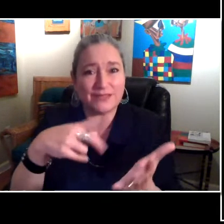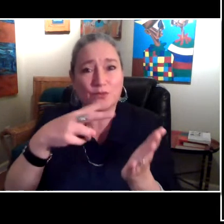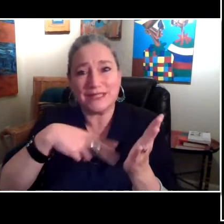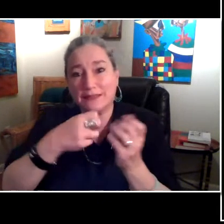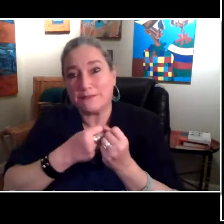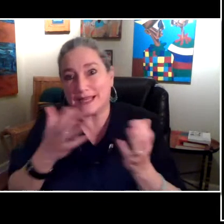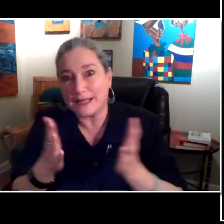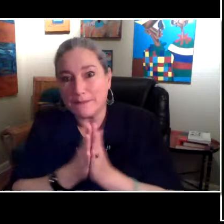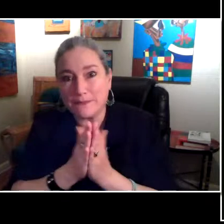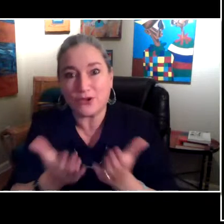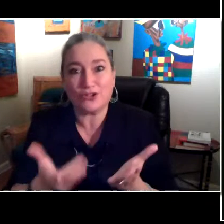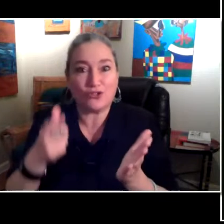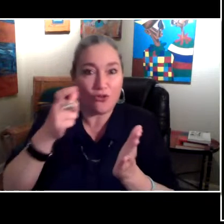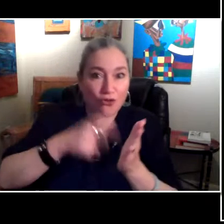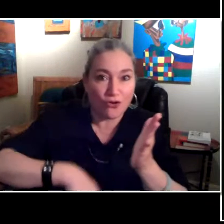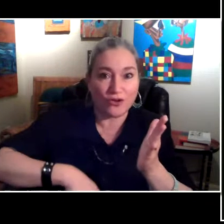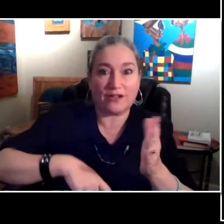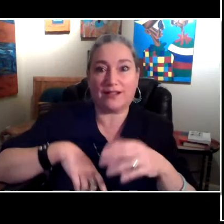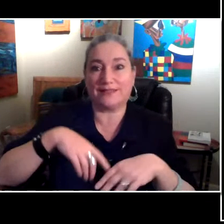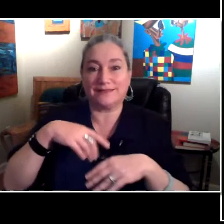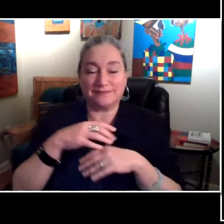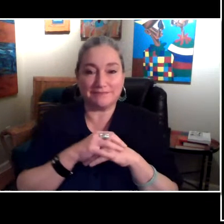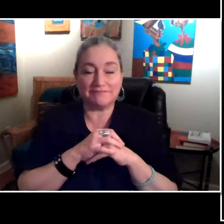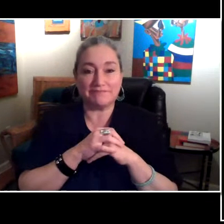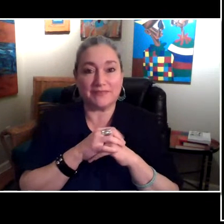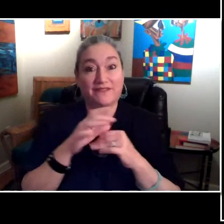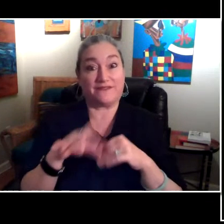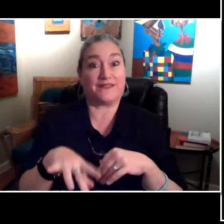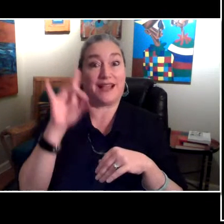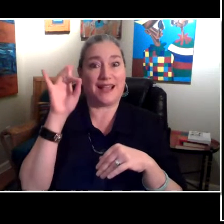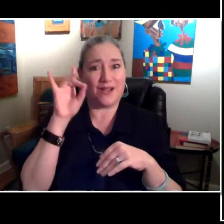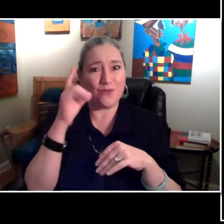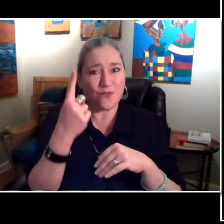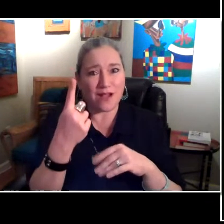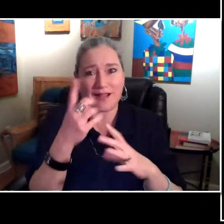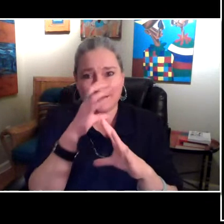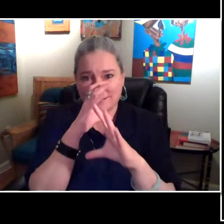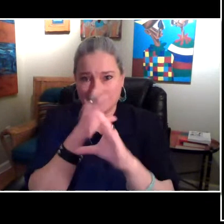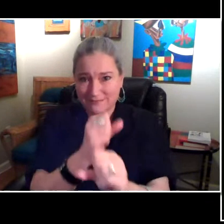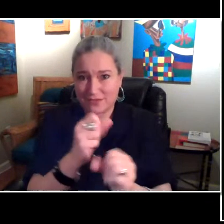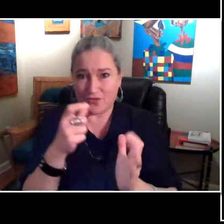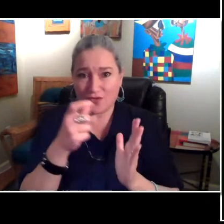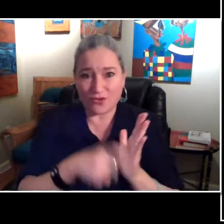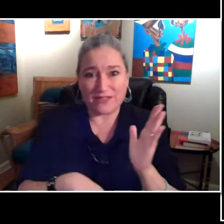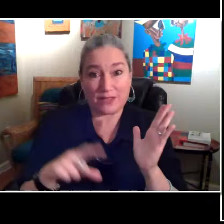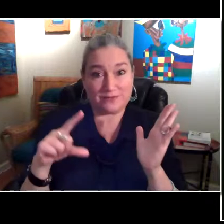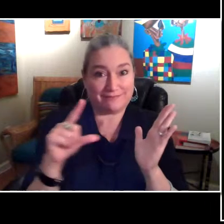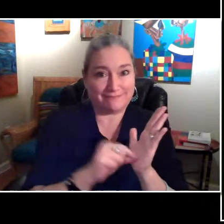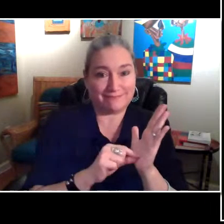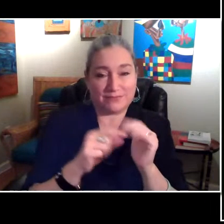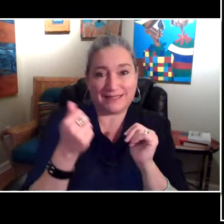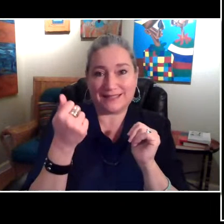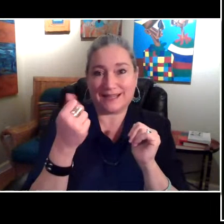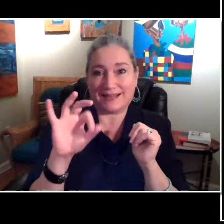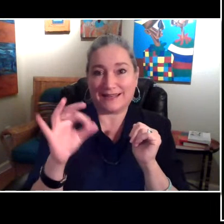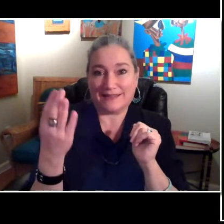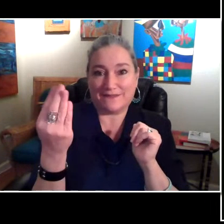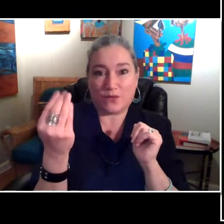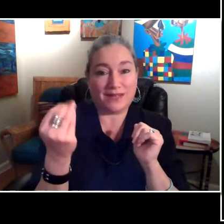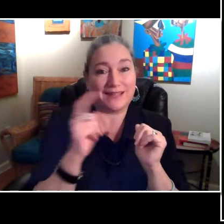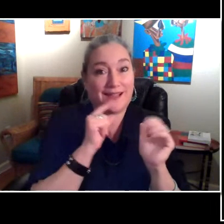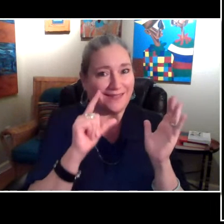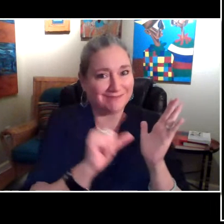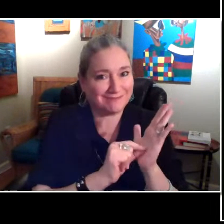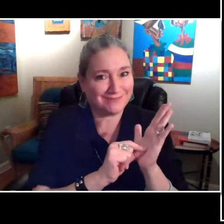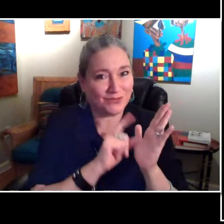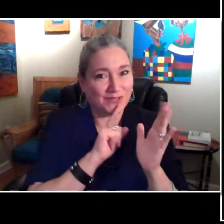I'd like to share the literature review. Throughout this study, I reviewed many books and articles and found one in